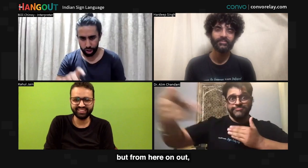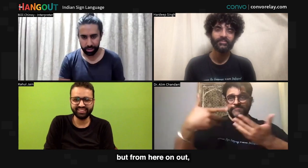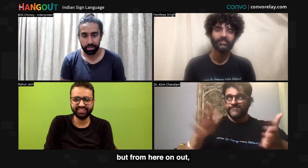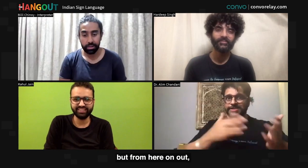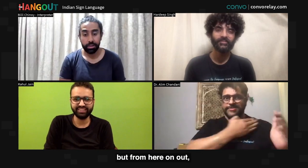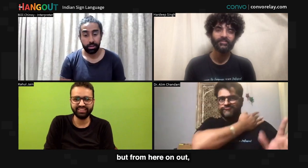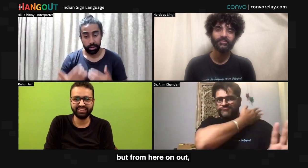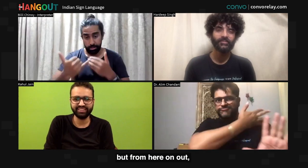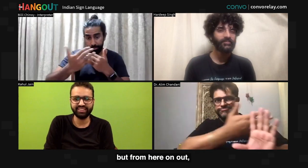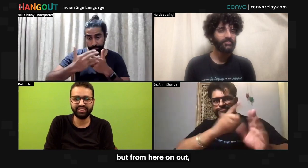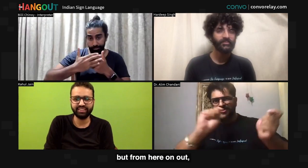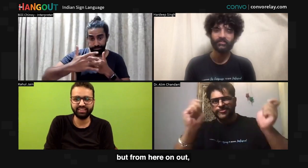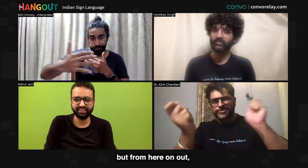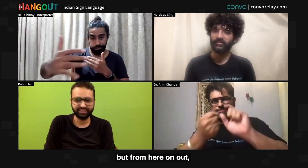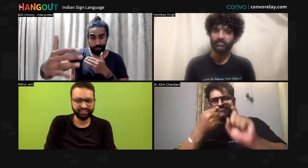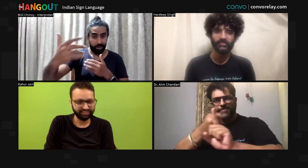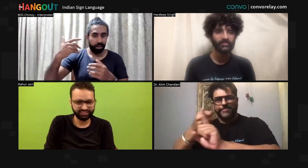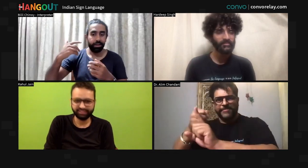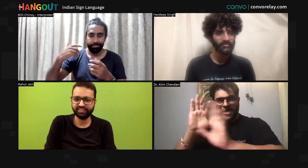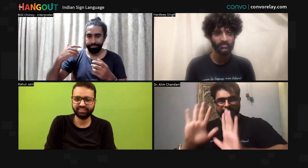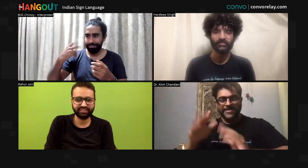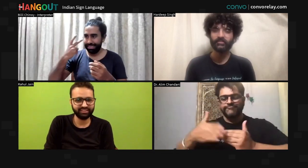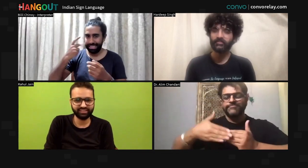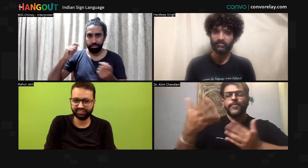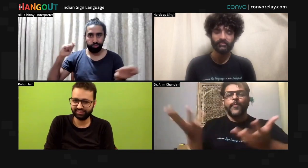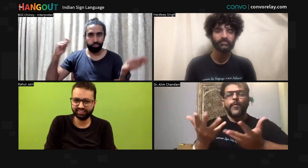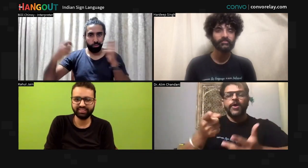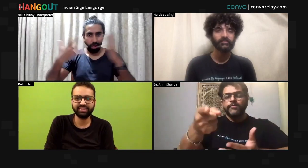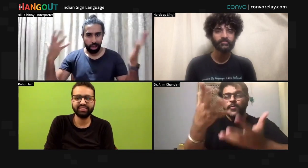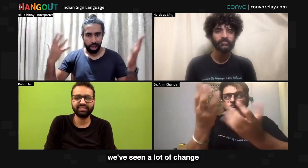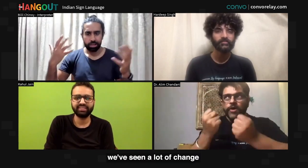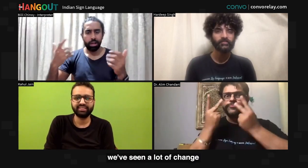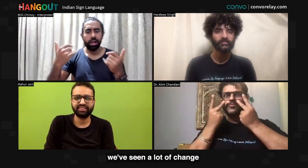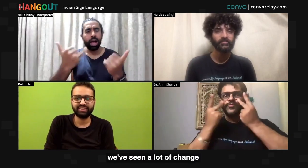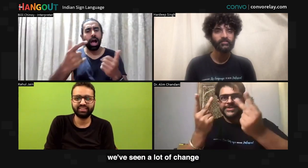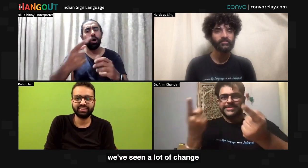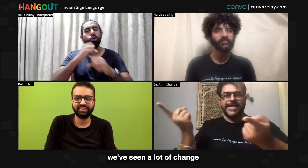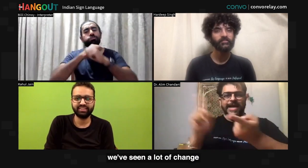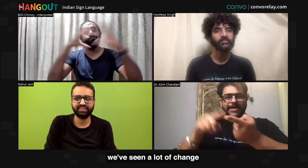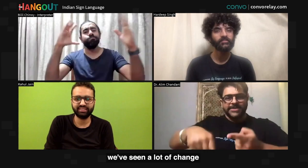but from here on out, uh, we've seen a lot of change